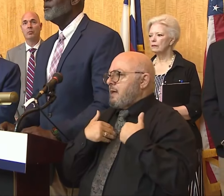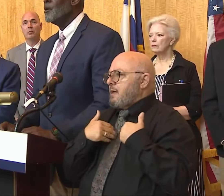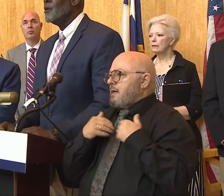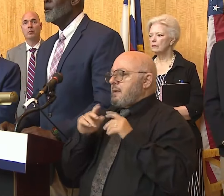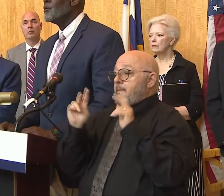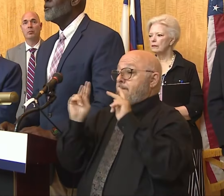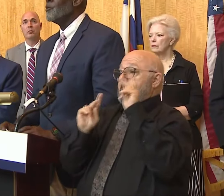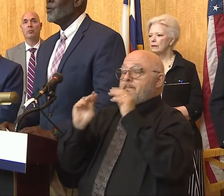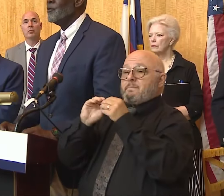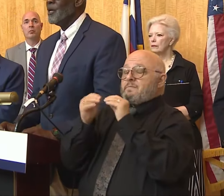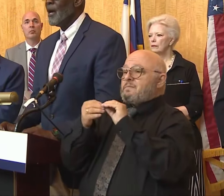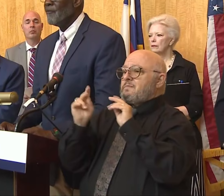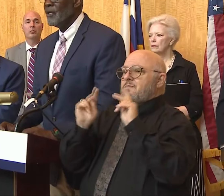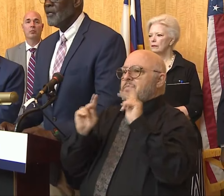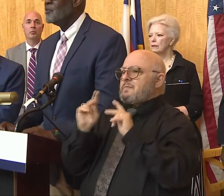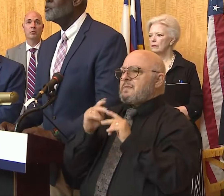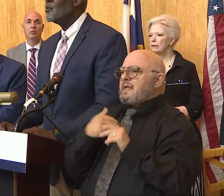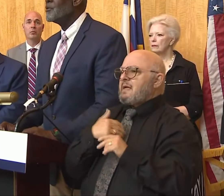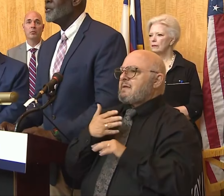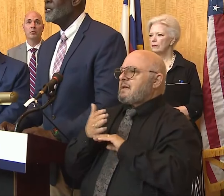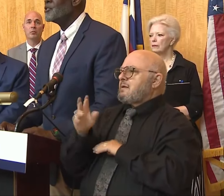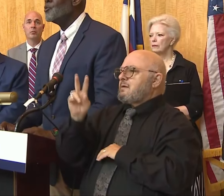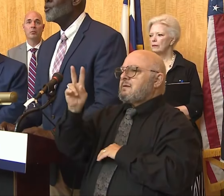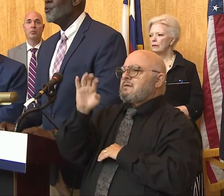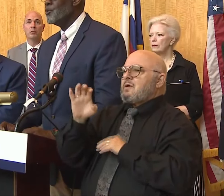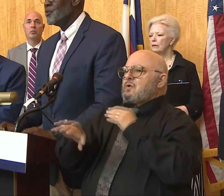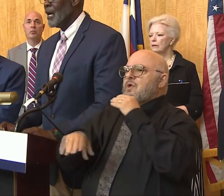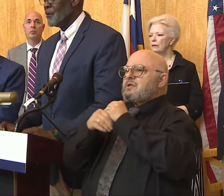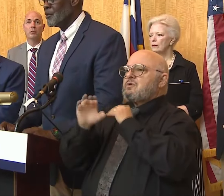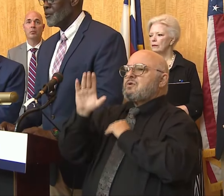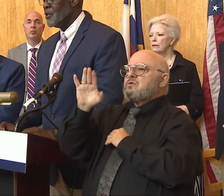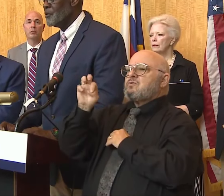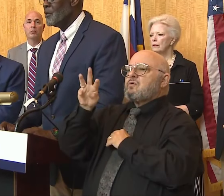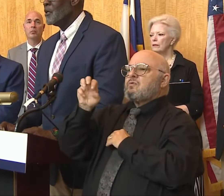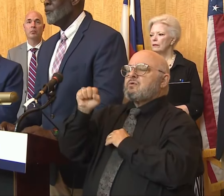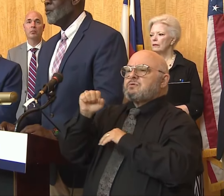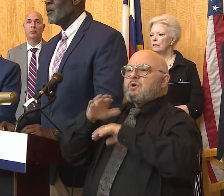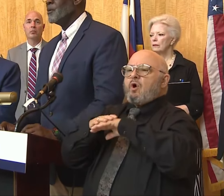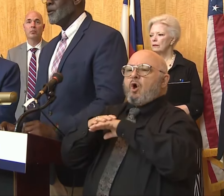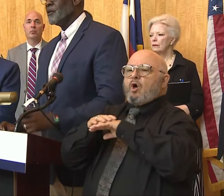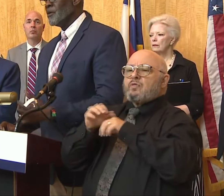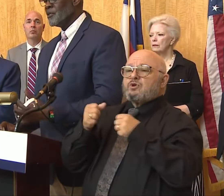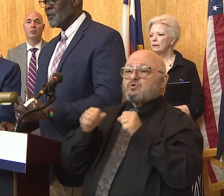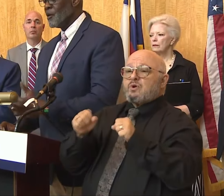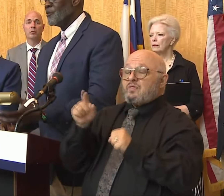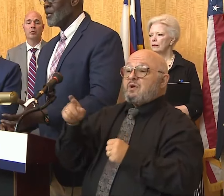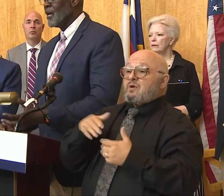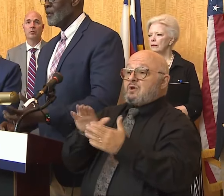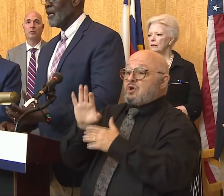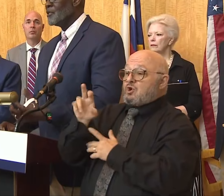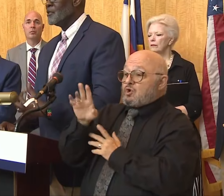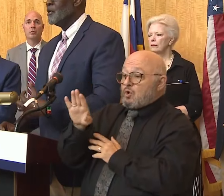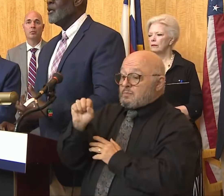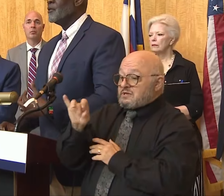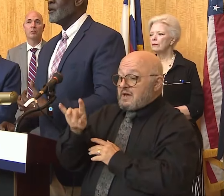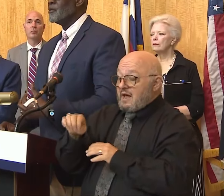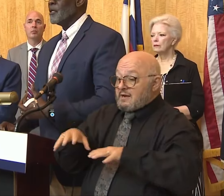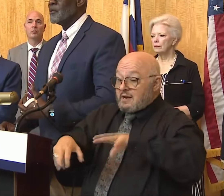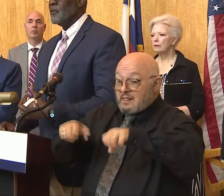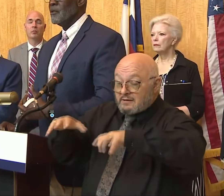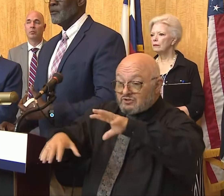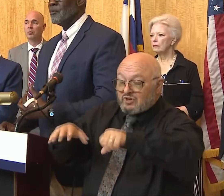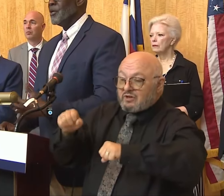actually have out on the street? Oh, no. We have at least 200 additional crews out on the streets. And remember, they're addressing curbside collection.